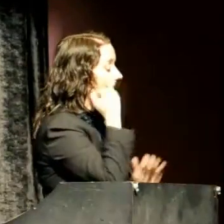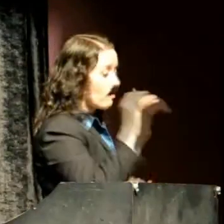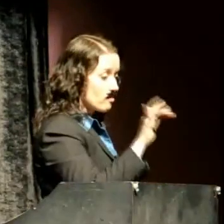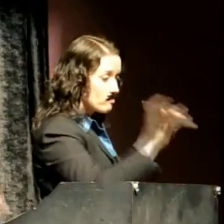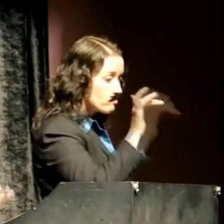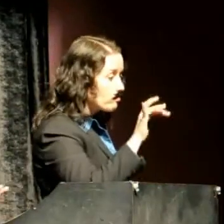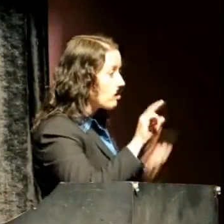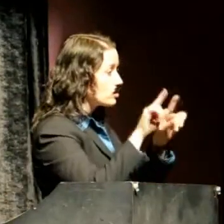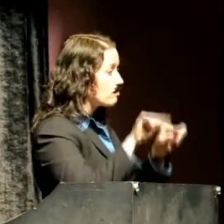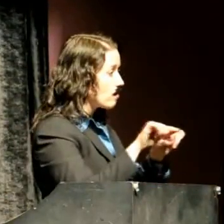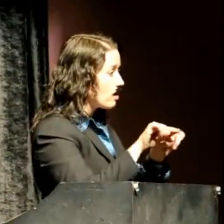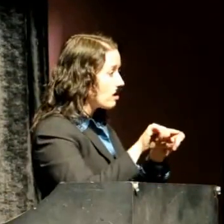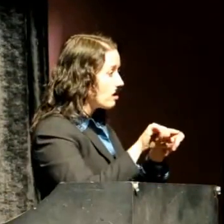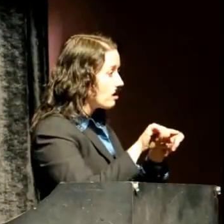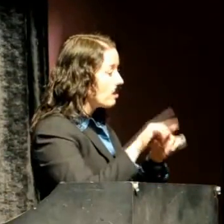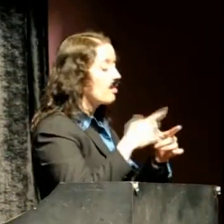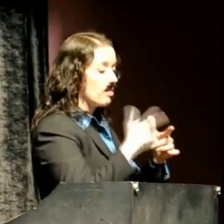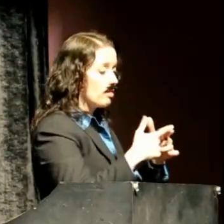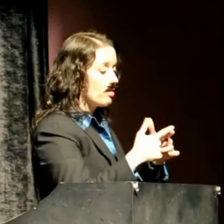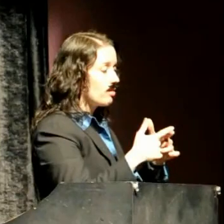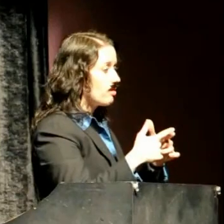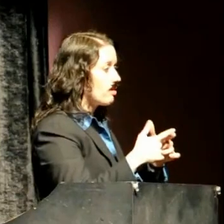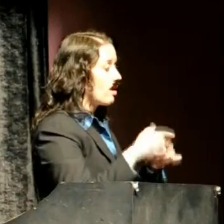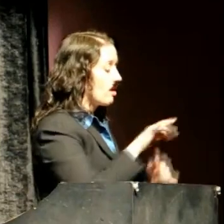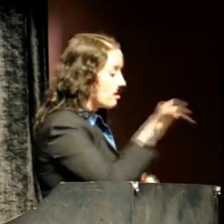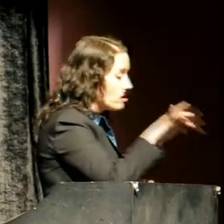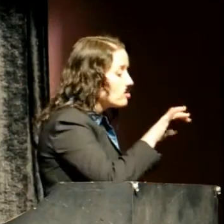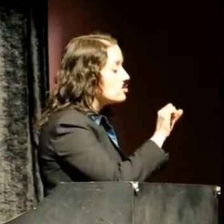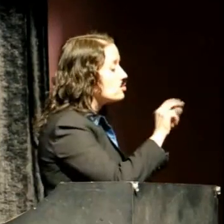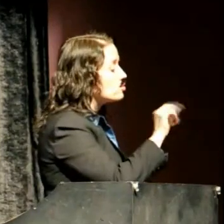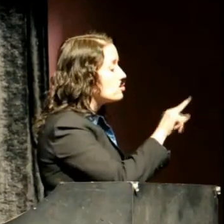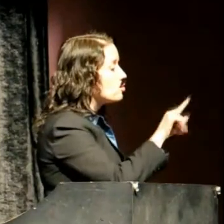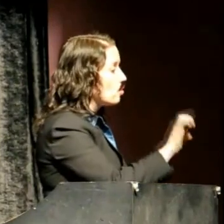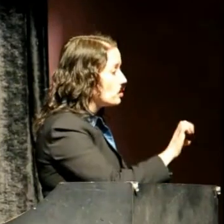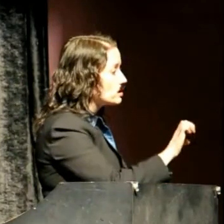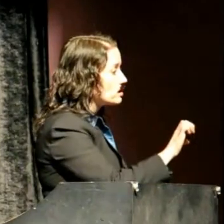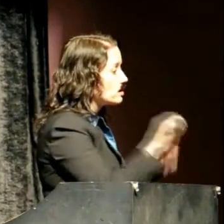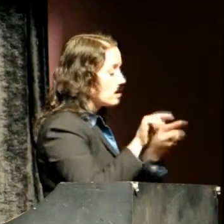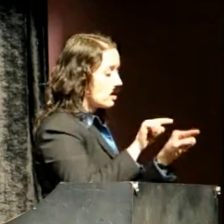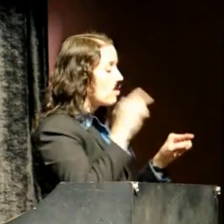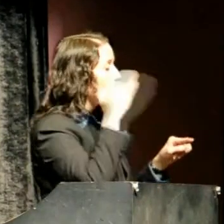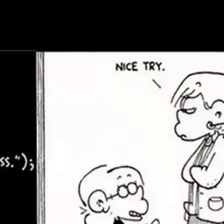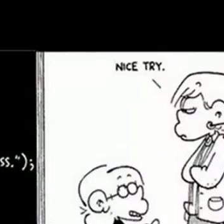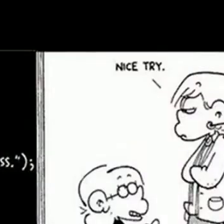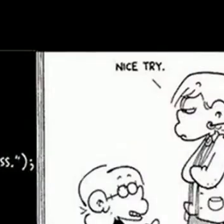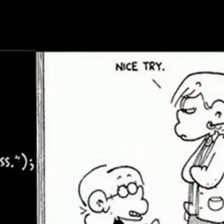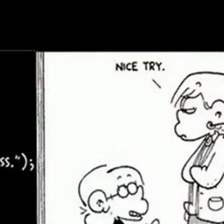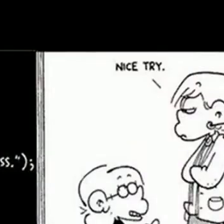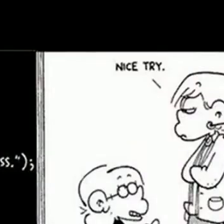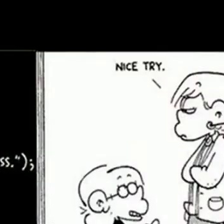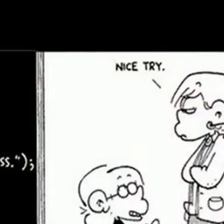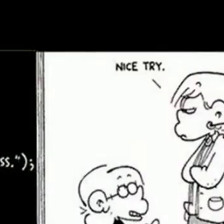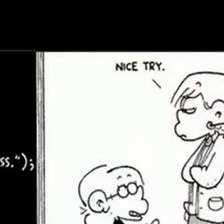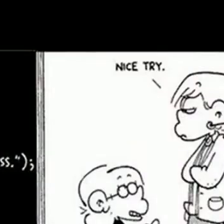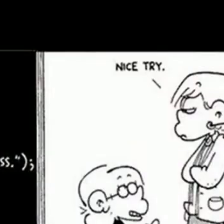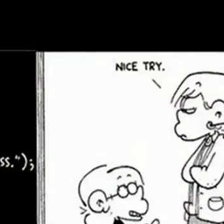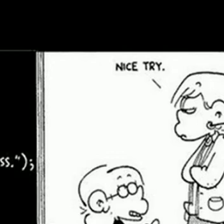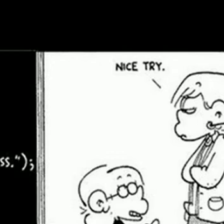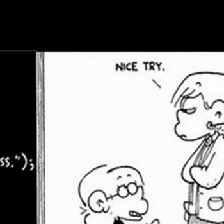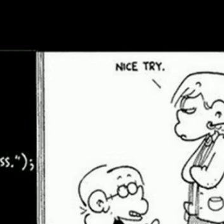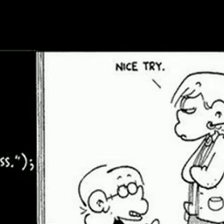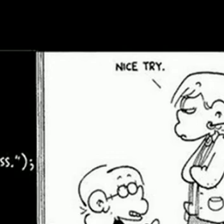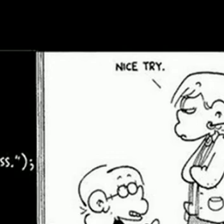not pushing, or you're disabling the snooze button, it will actually do something totally different. Coding is awesome